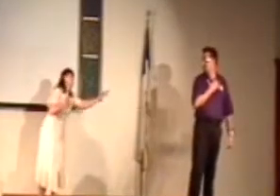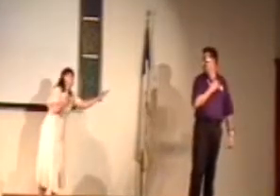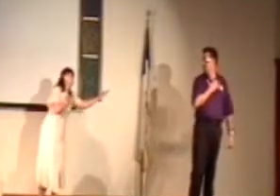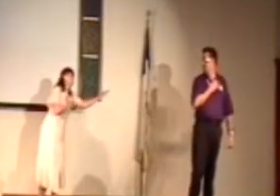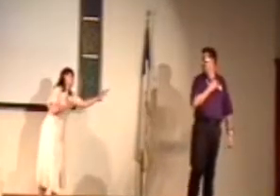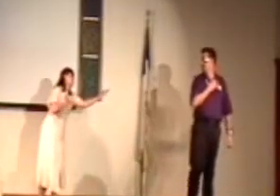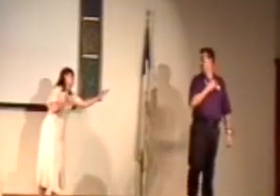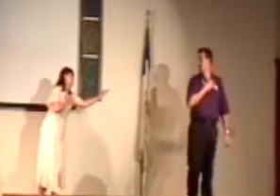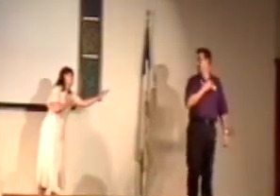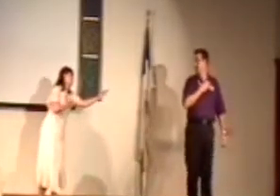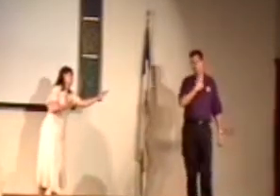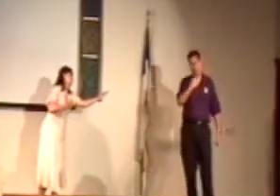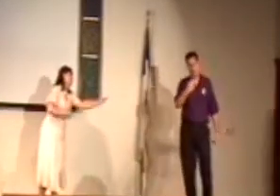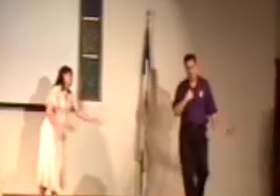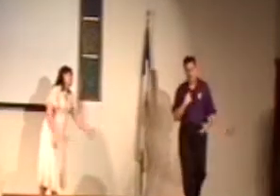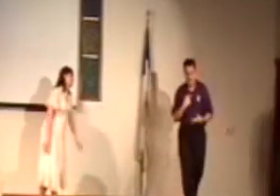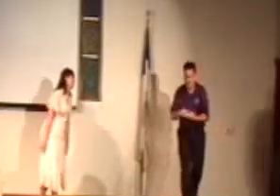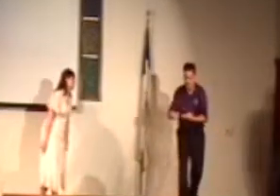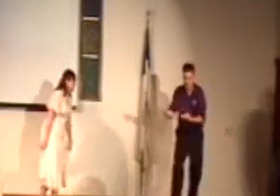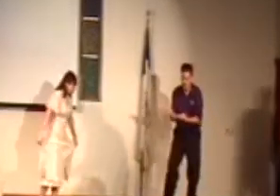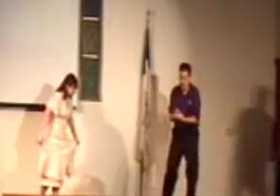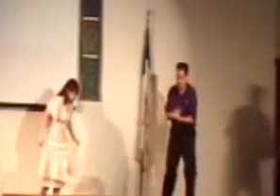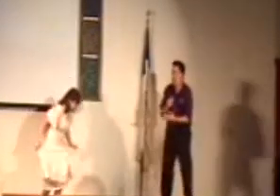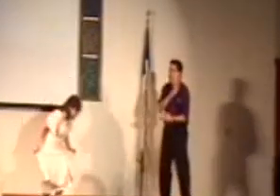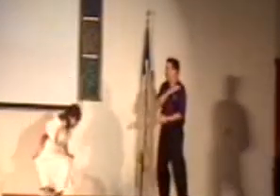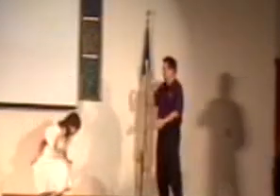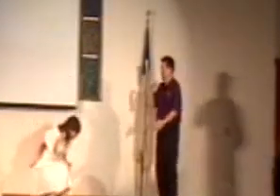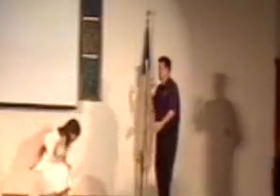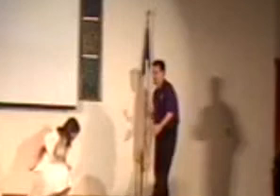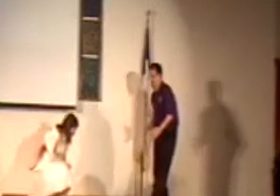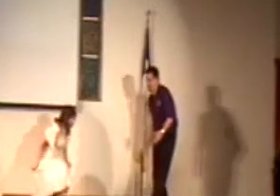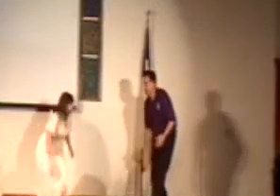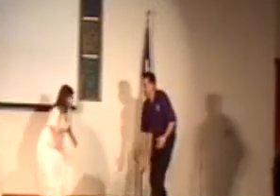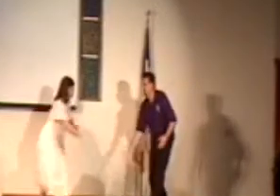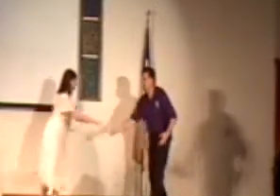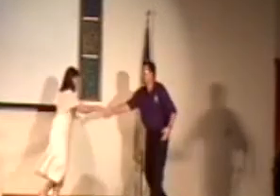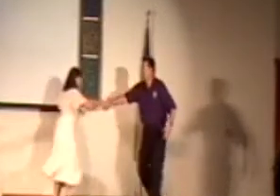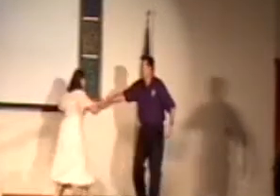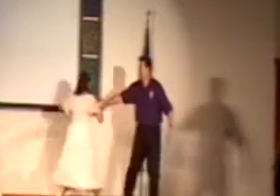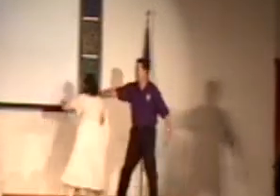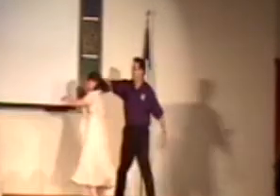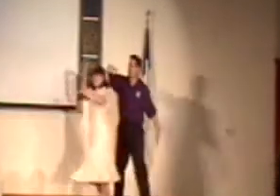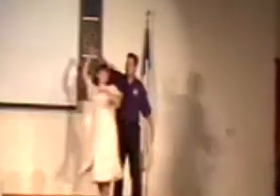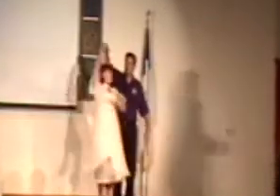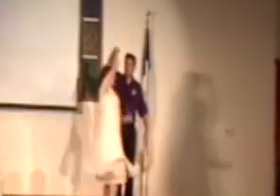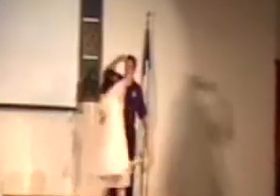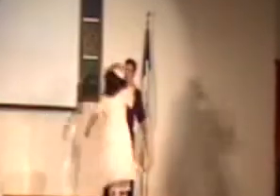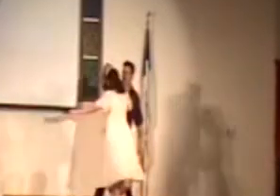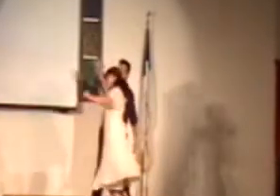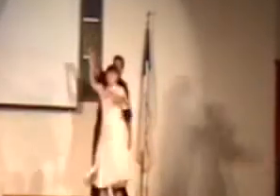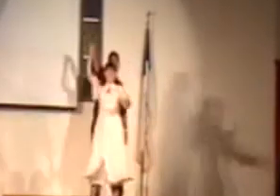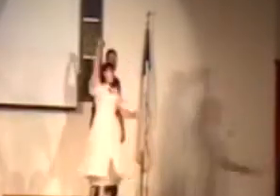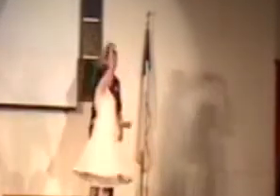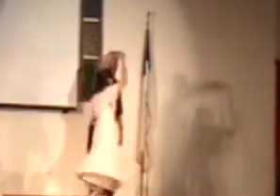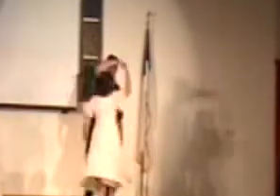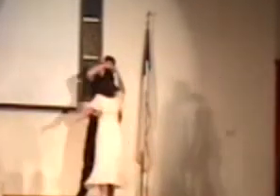So I dance with Cinderella While she's